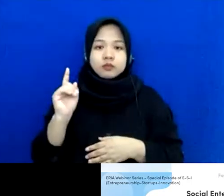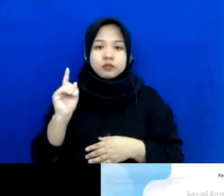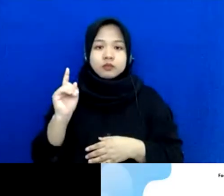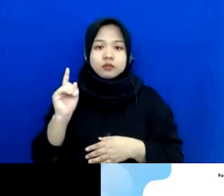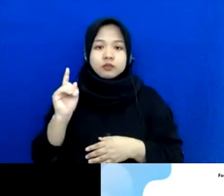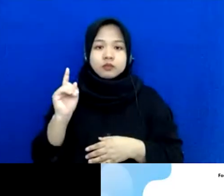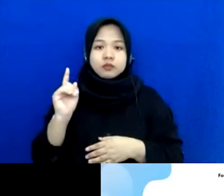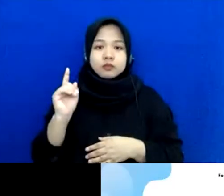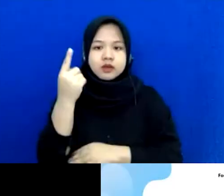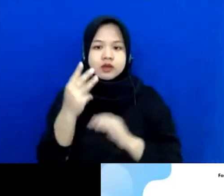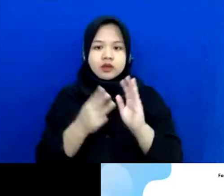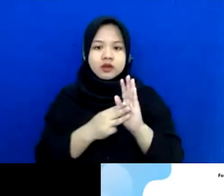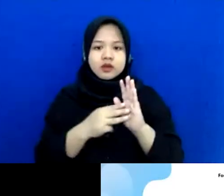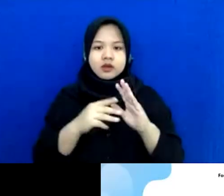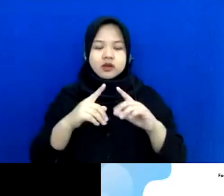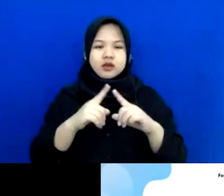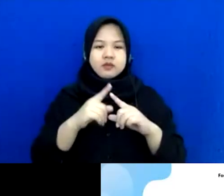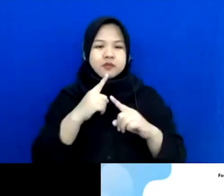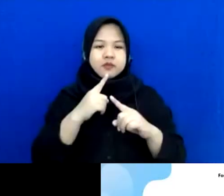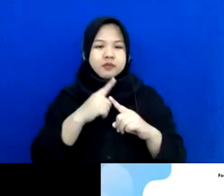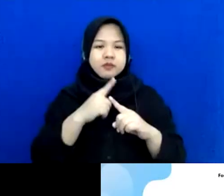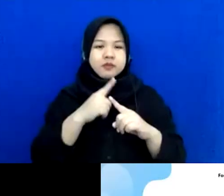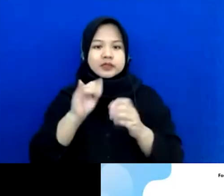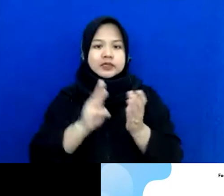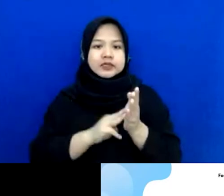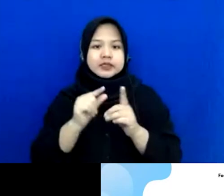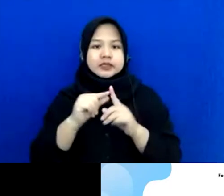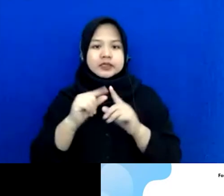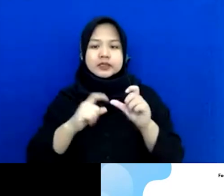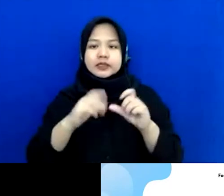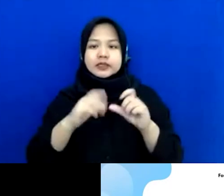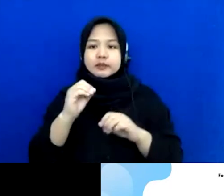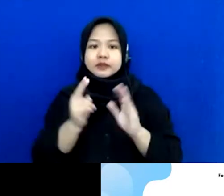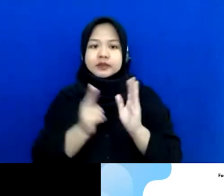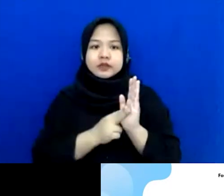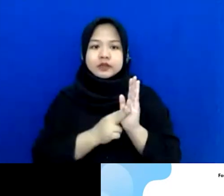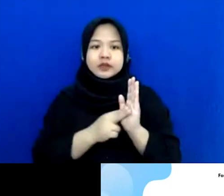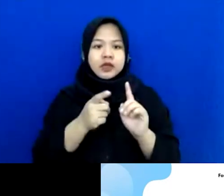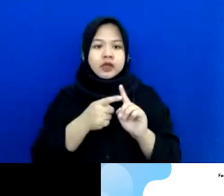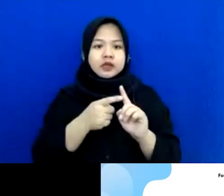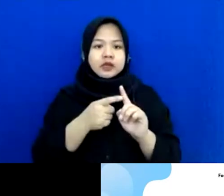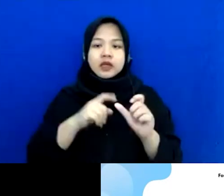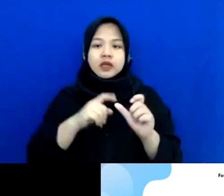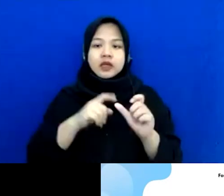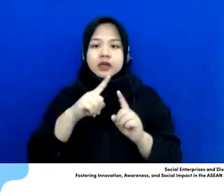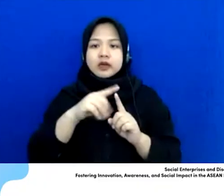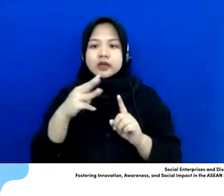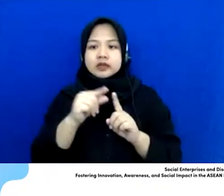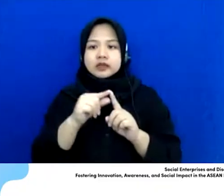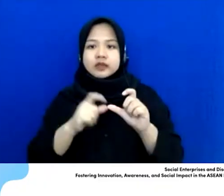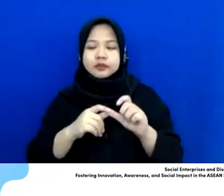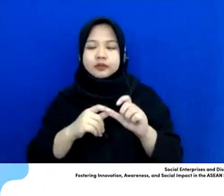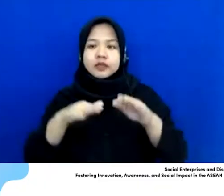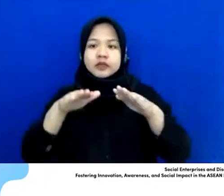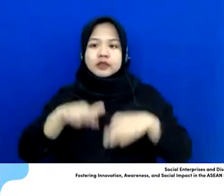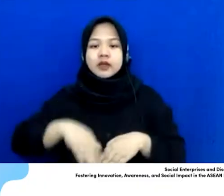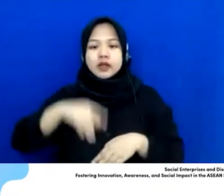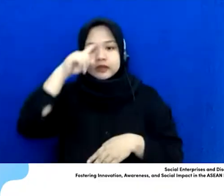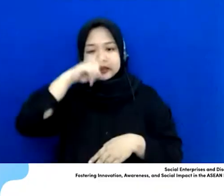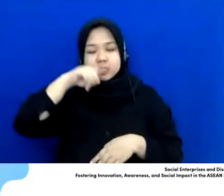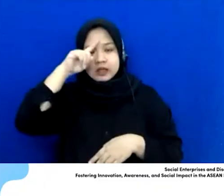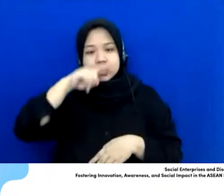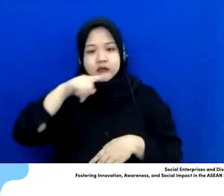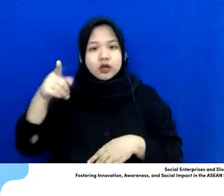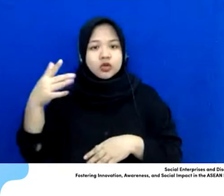Simpson, founder and CEO of Steps with Thera, based in Thailand. Max has been working with